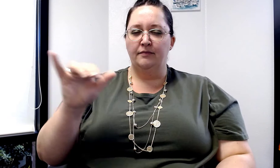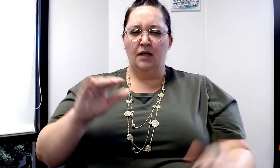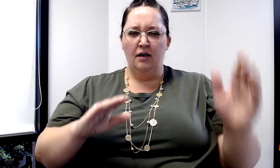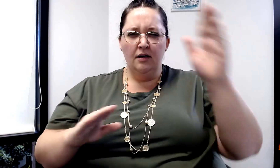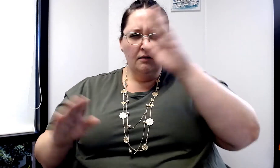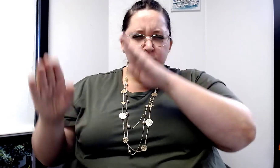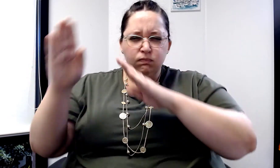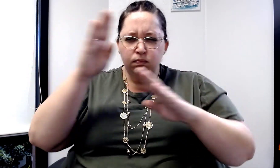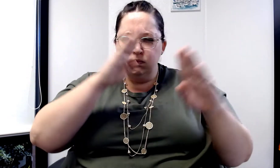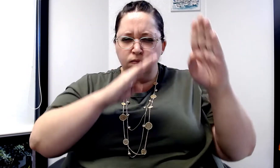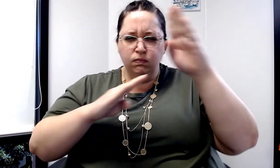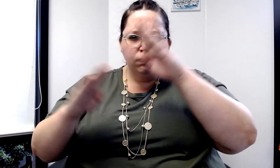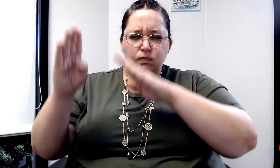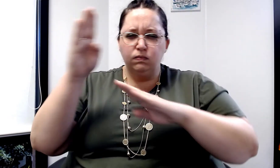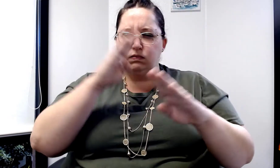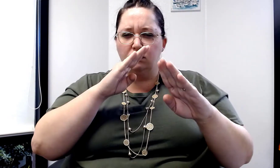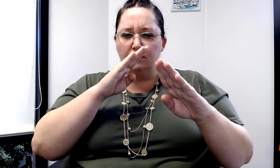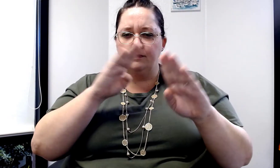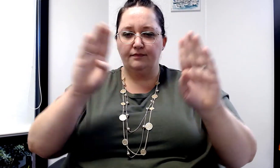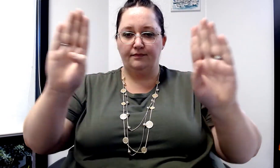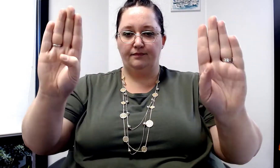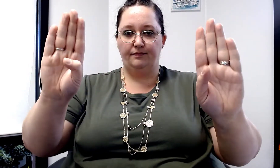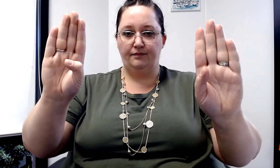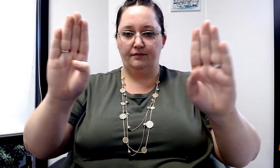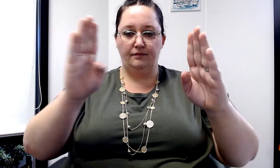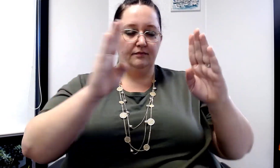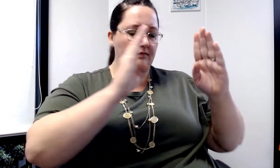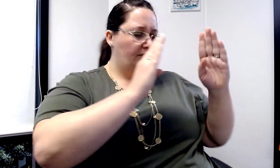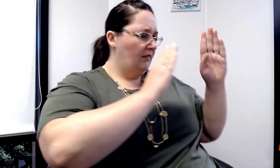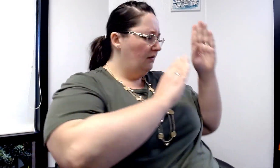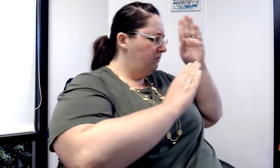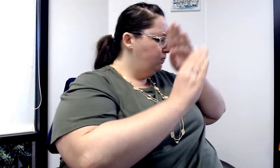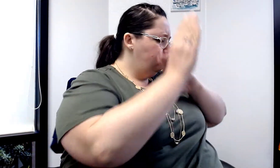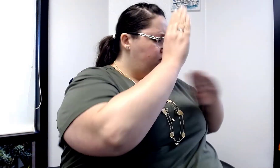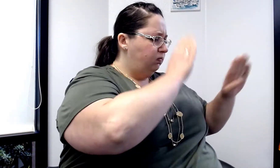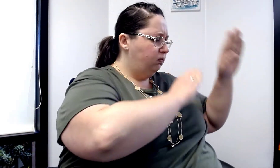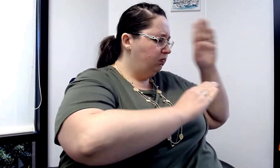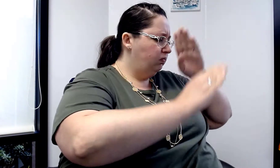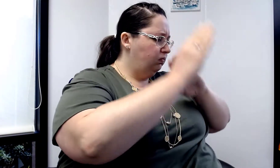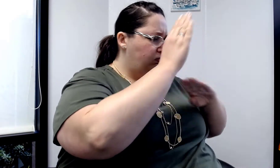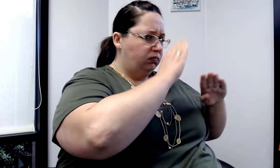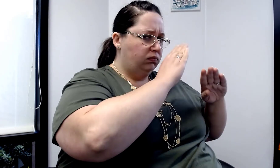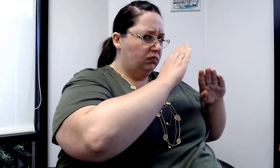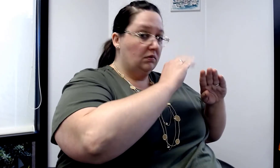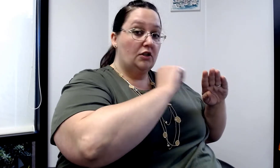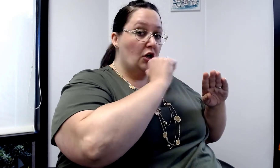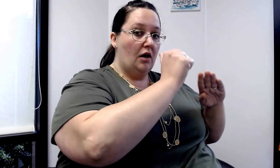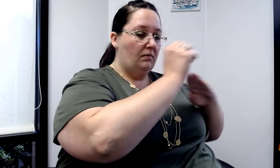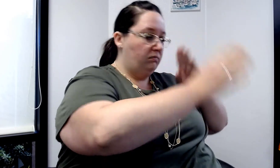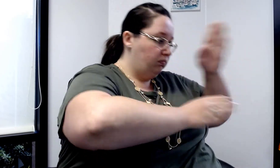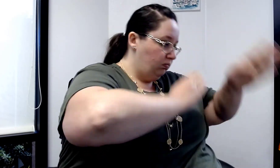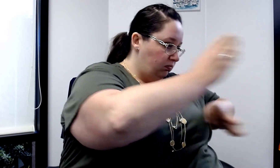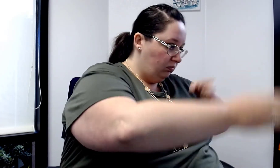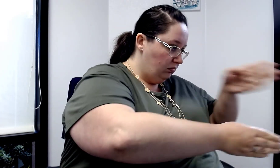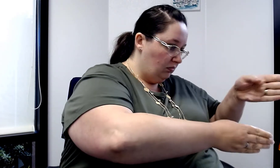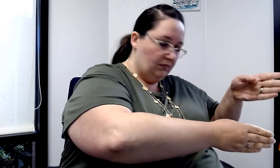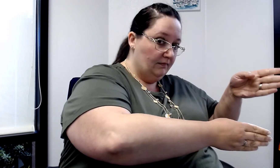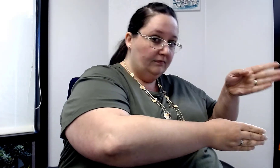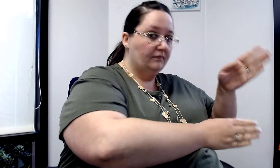Worry. Our next one. Worry, 2B hand shapes. Puff your cheeks, look worried. Don't go forward